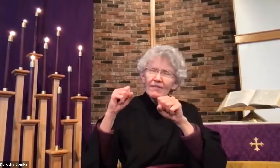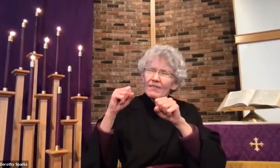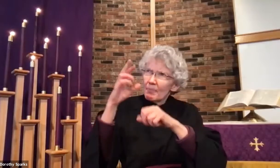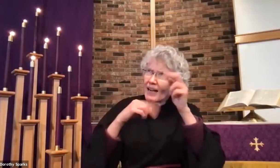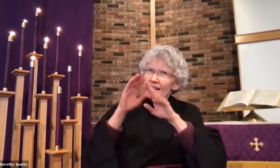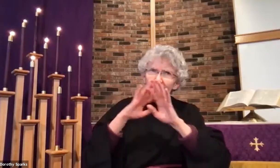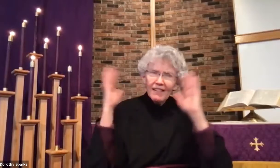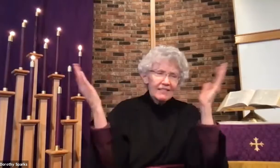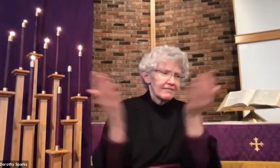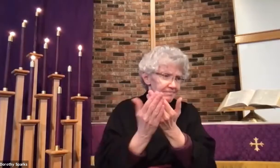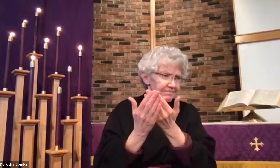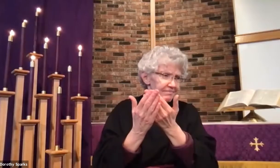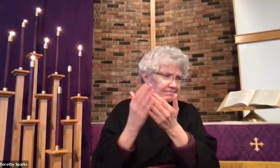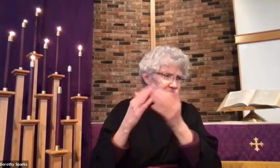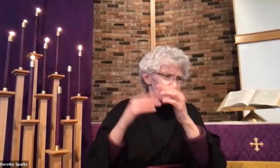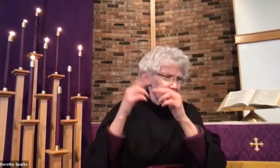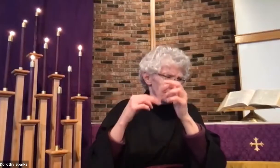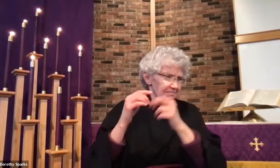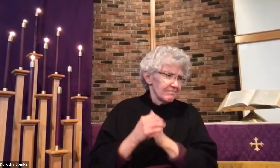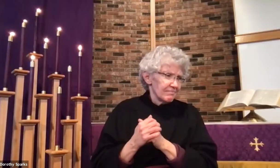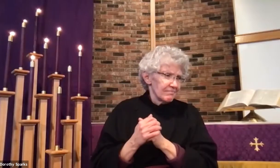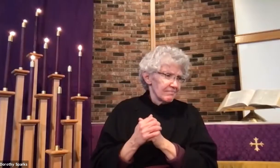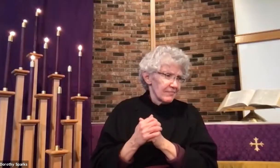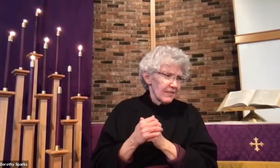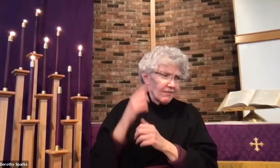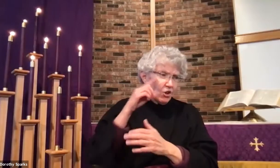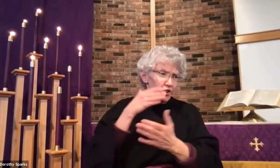May there be safety in your great buildings.